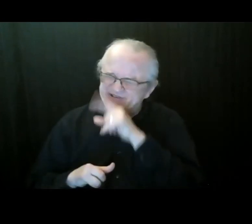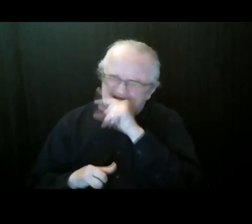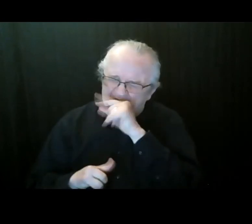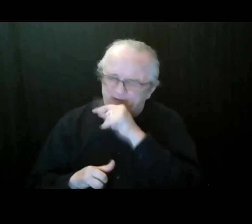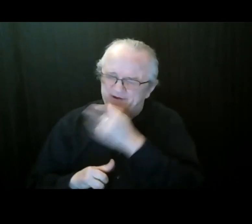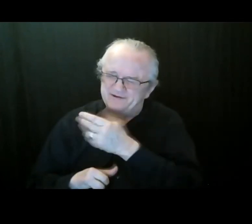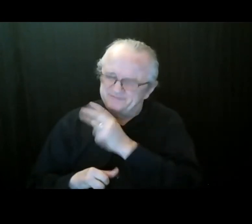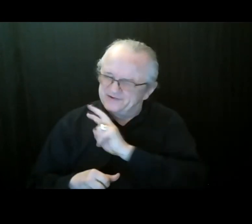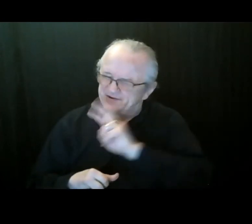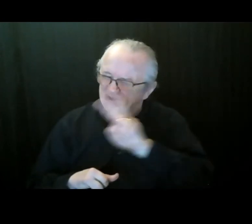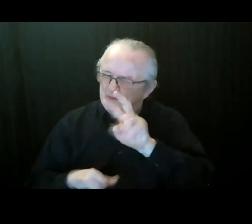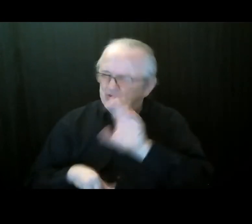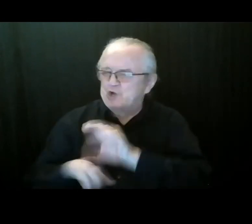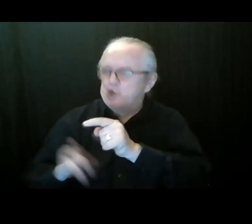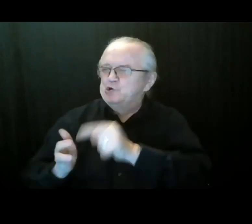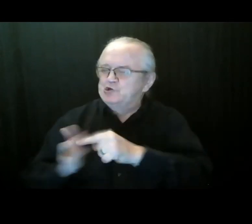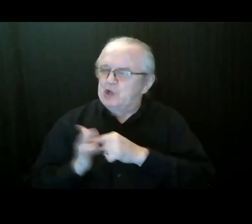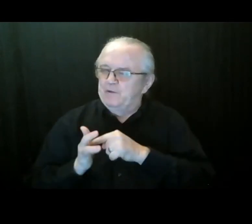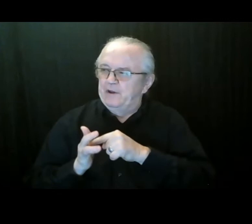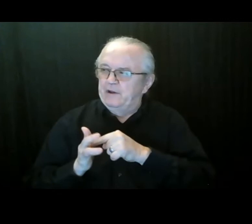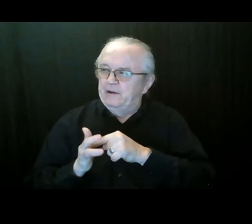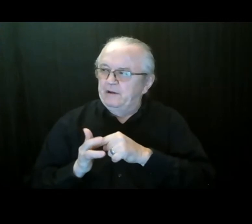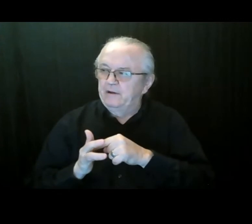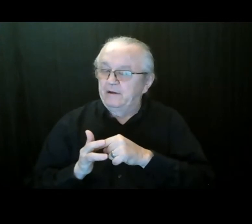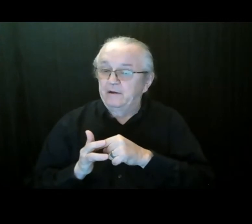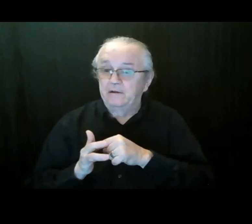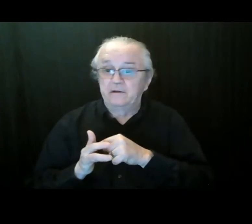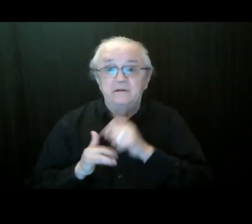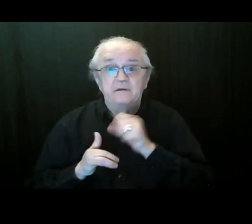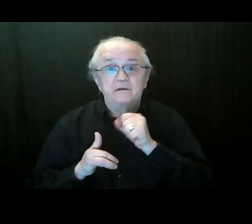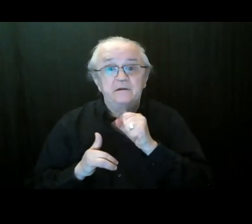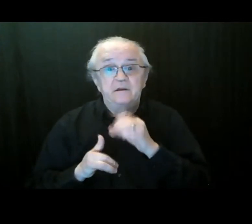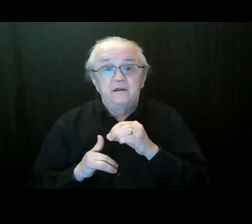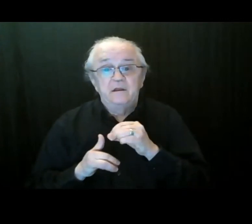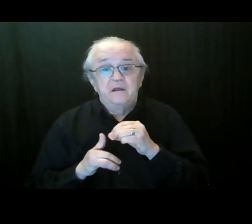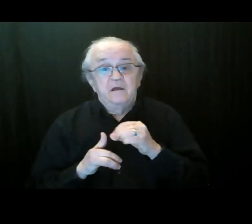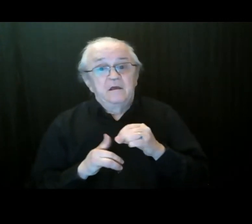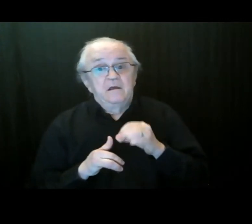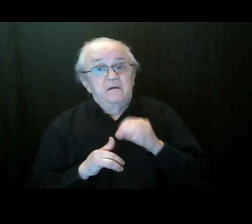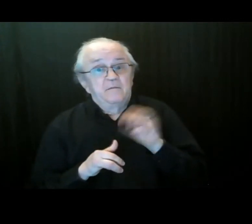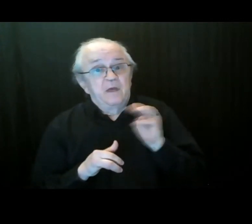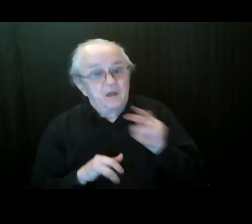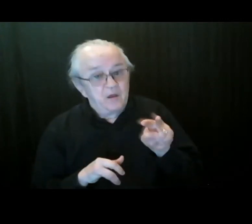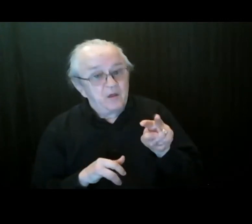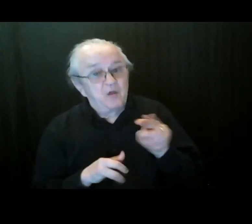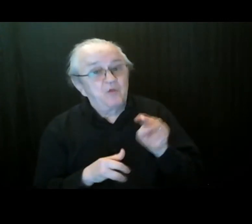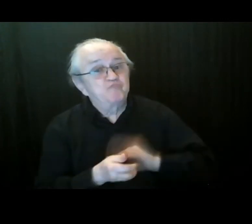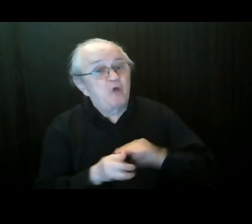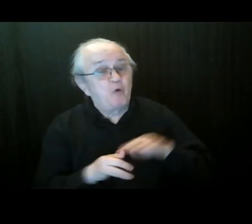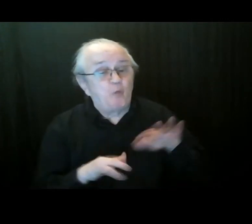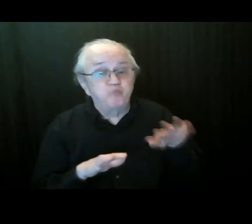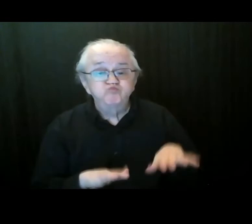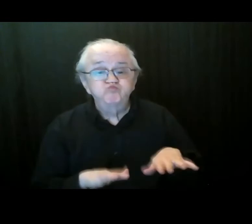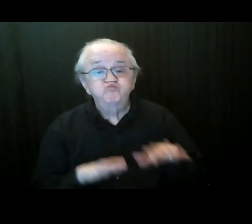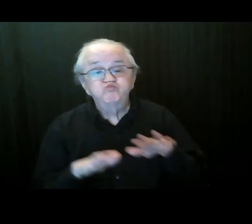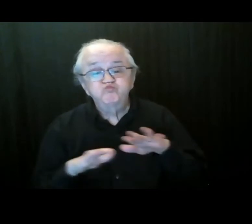church and you show me. So something about the doctor's calm manner brought